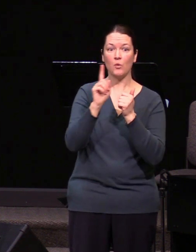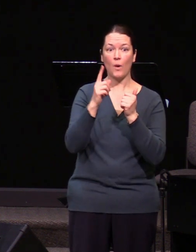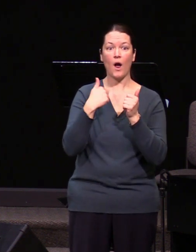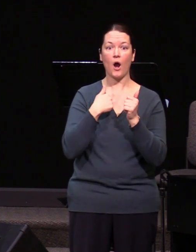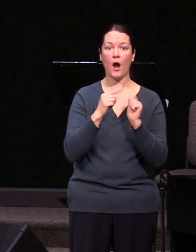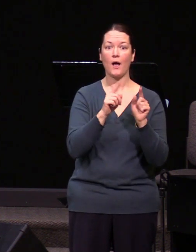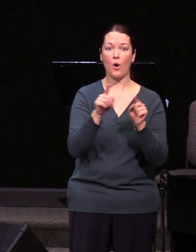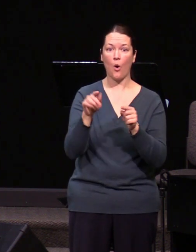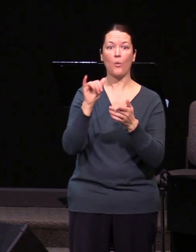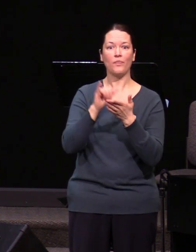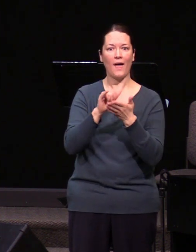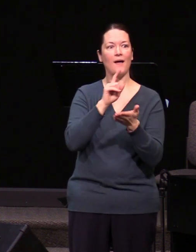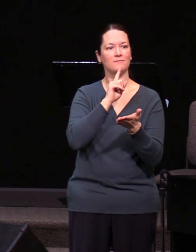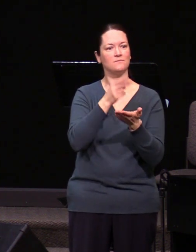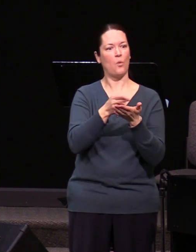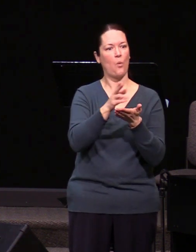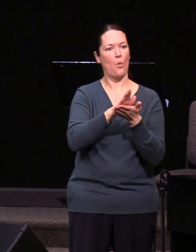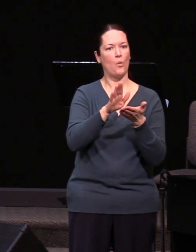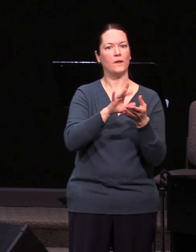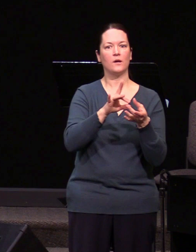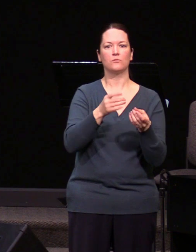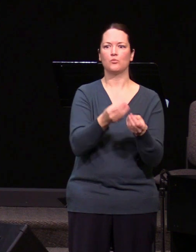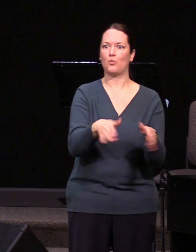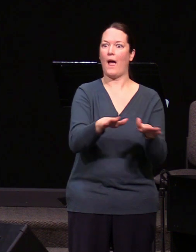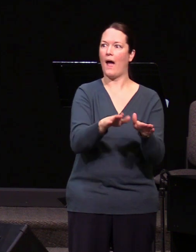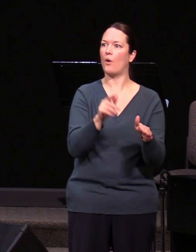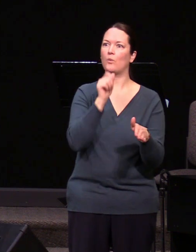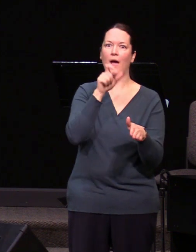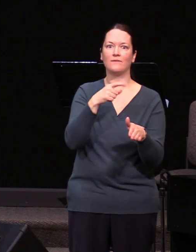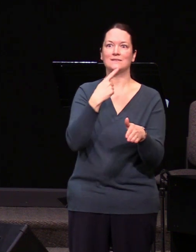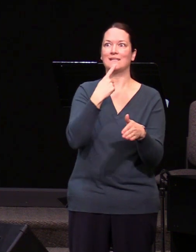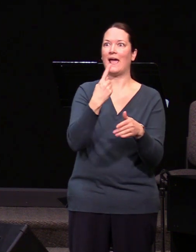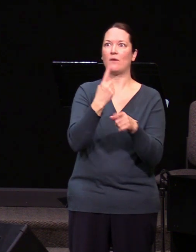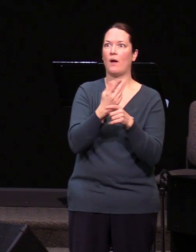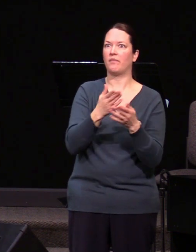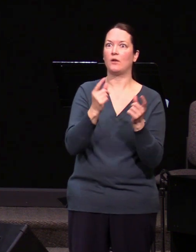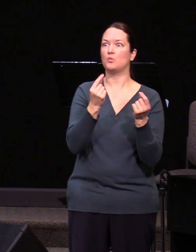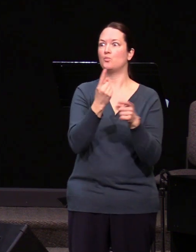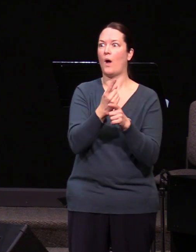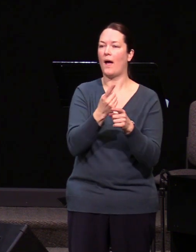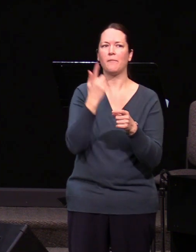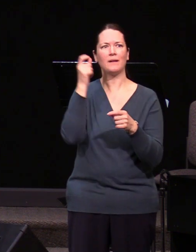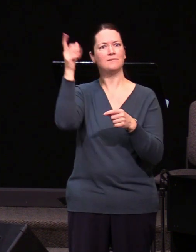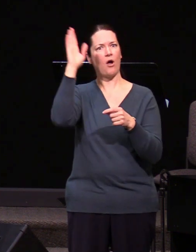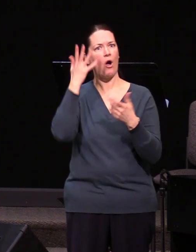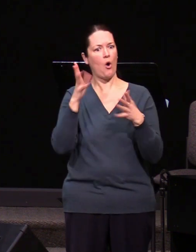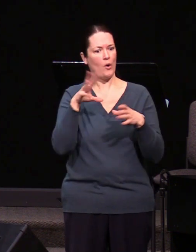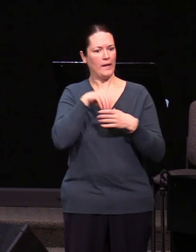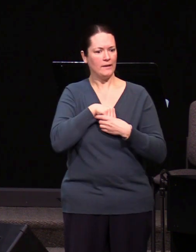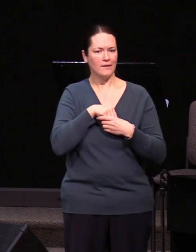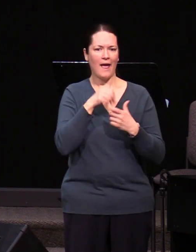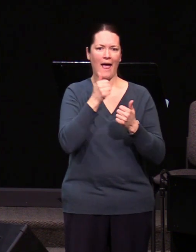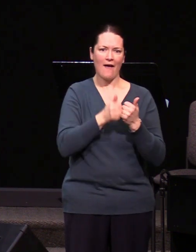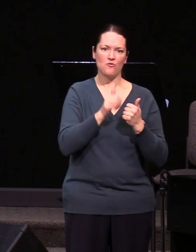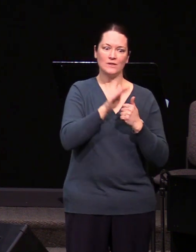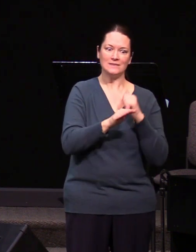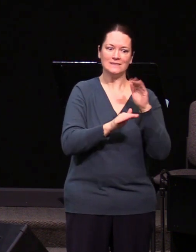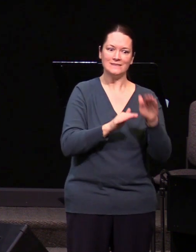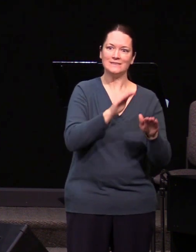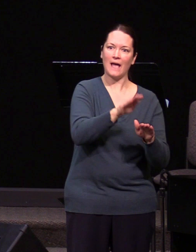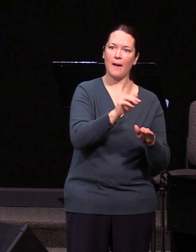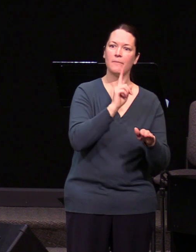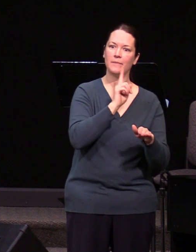holy ground. You don't need to say the right thing or do the right thing because God is in you. Everywhere you step is the temple of